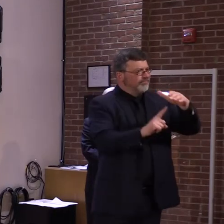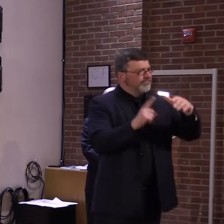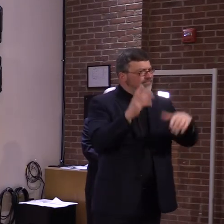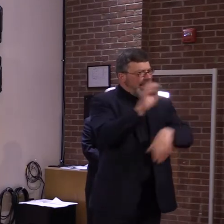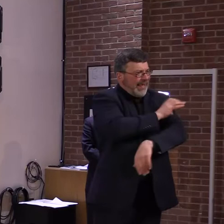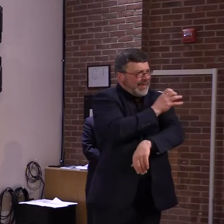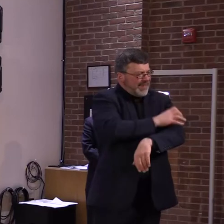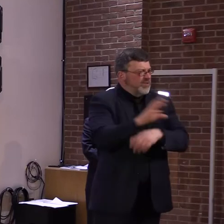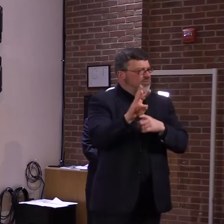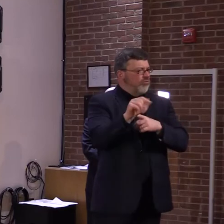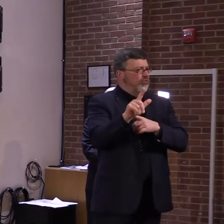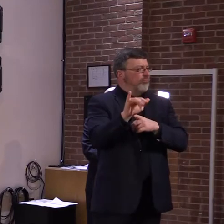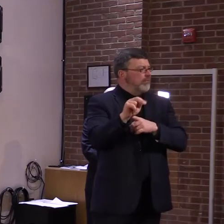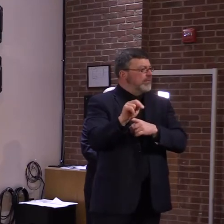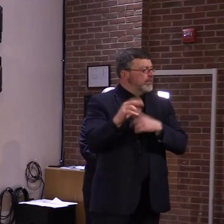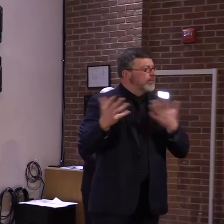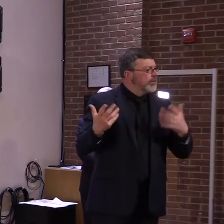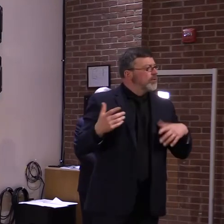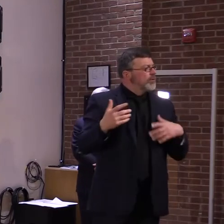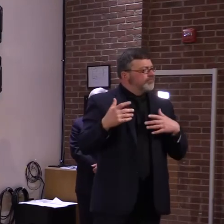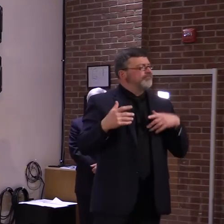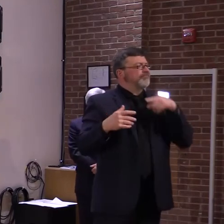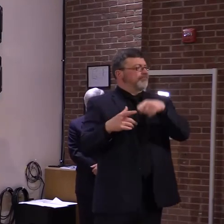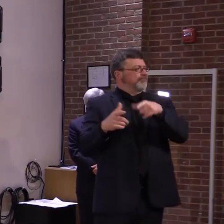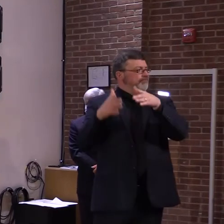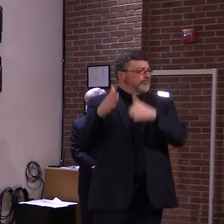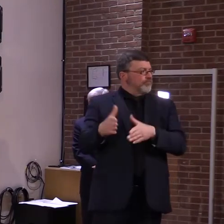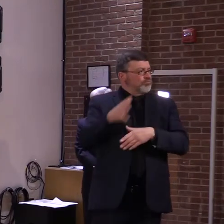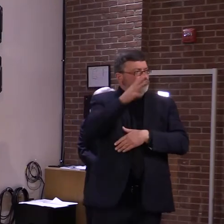to these events and get her second.